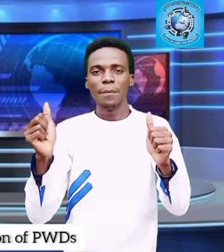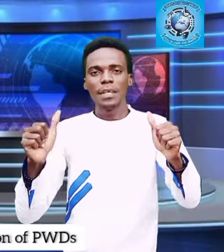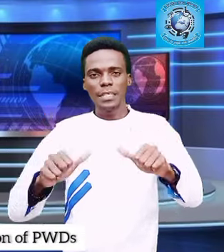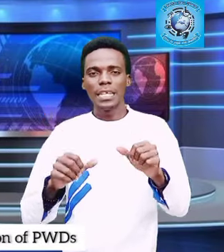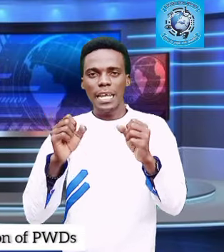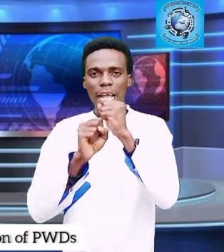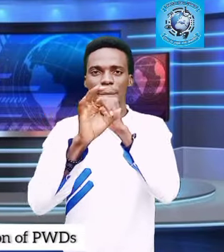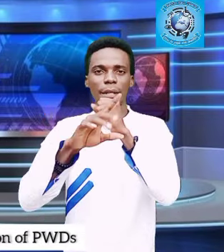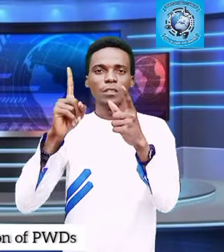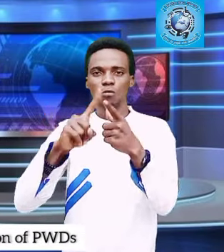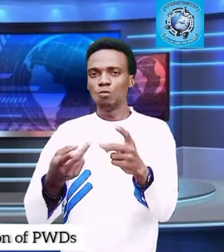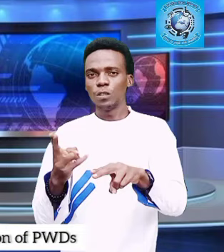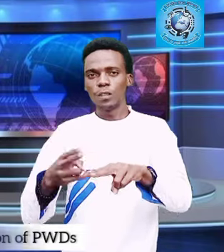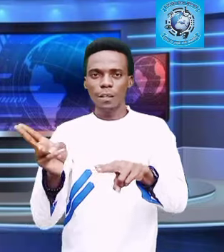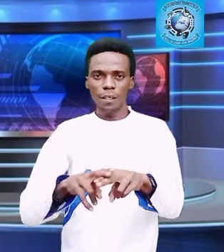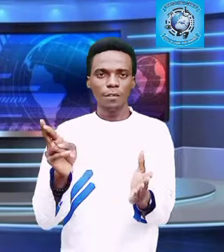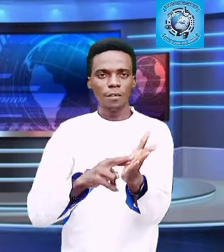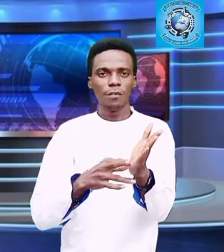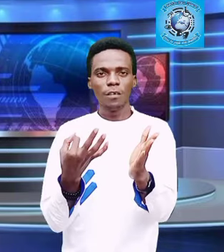increase registration of PWDs.